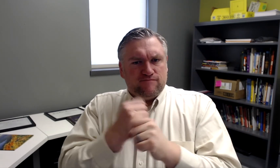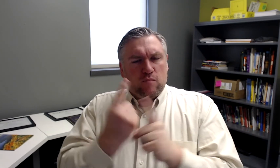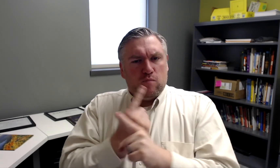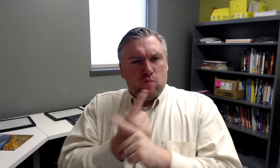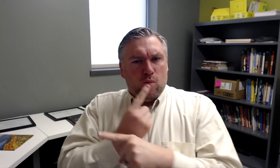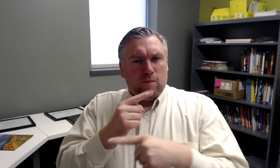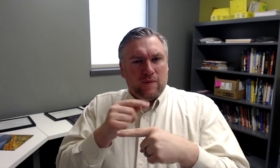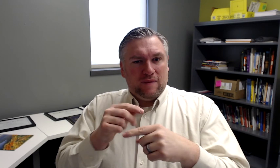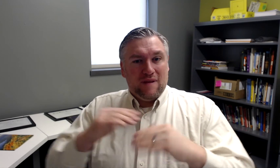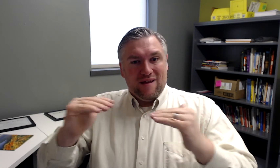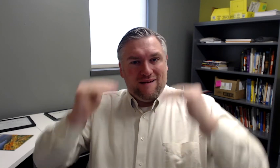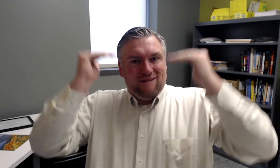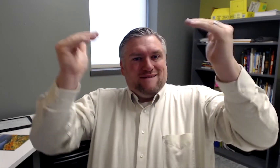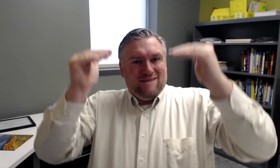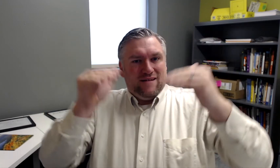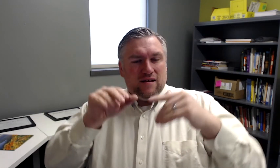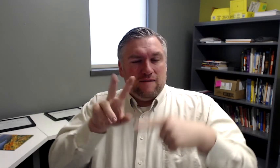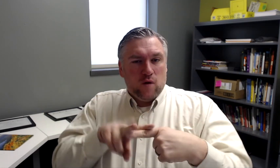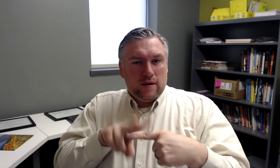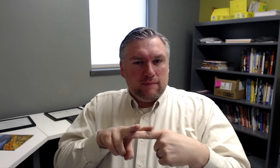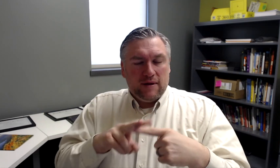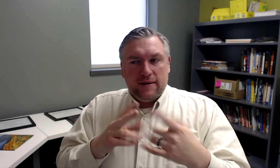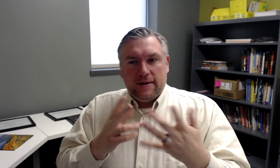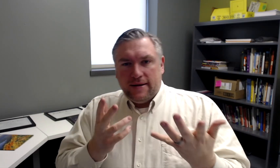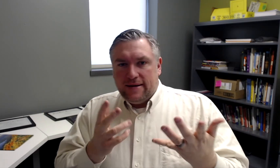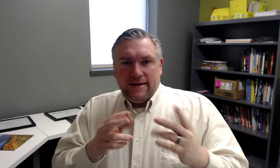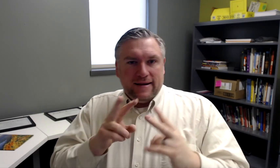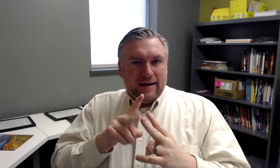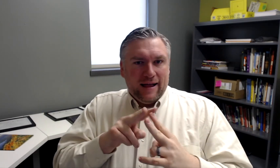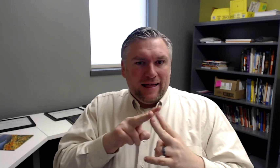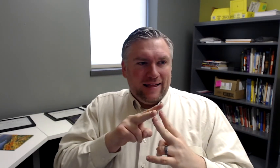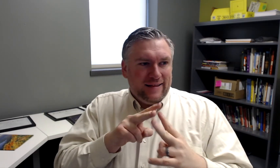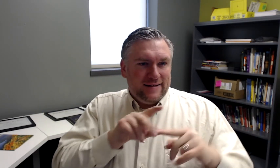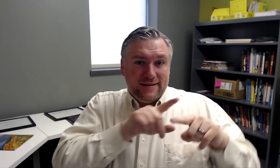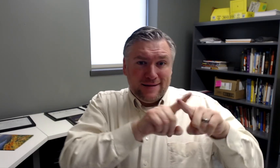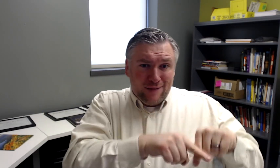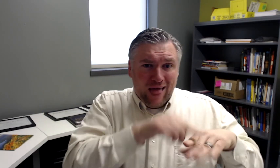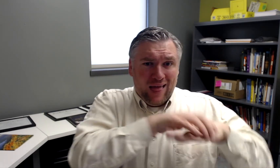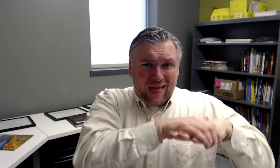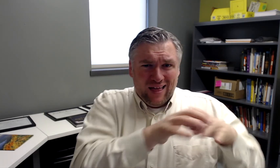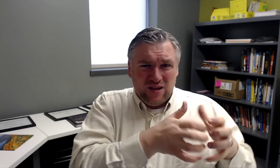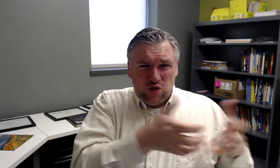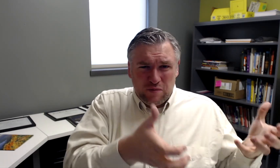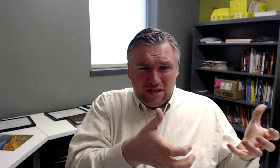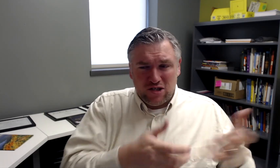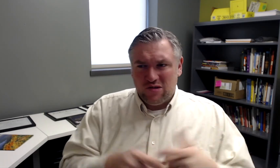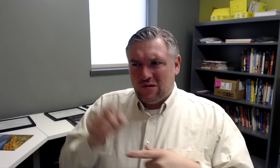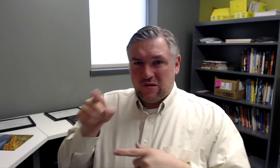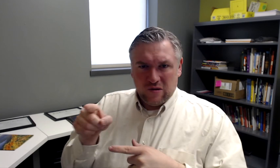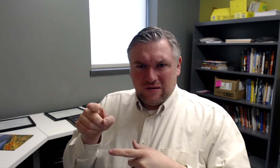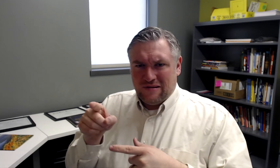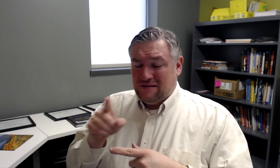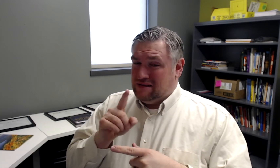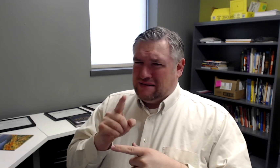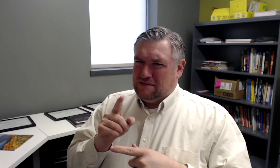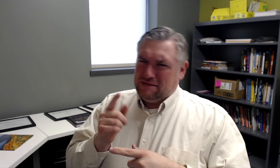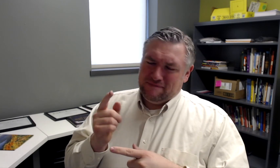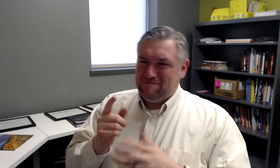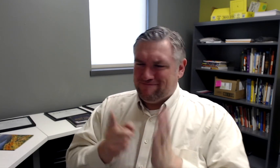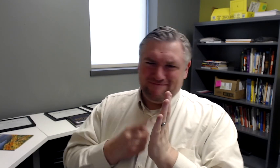when we try and create appropriate high-level academic vocabulary, either we depend on English too much,